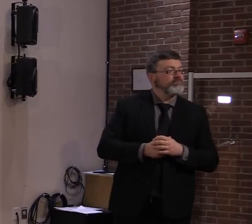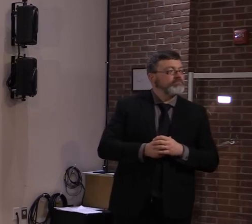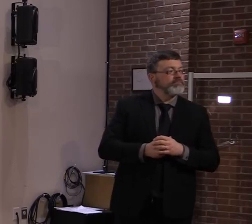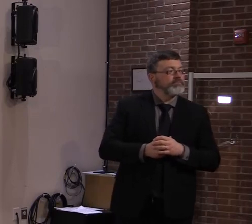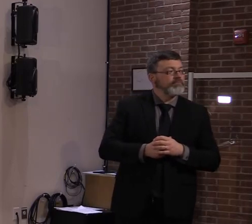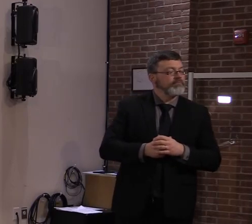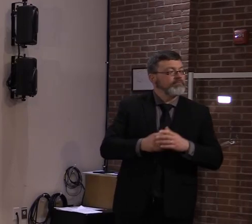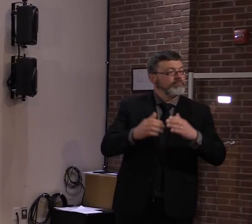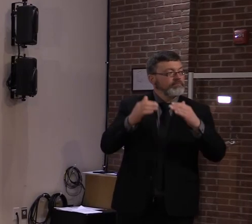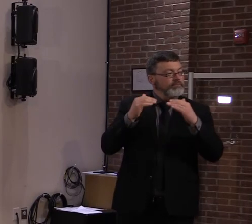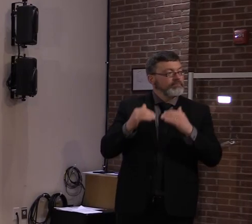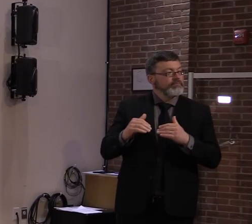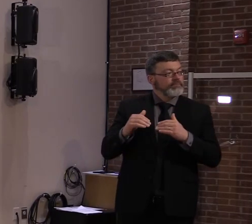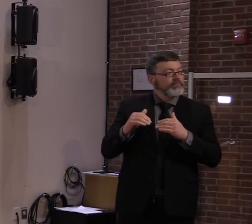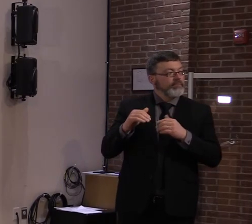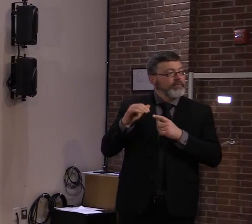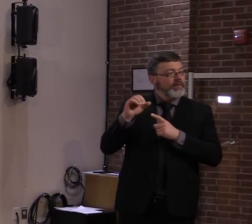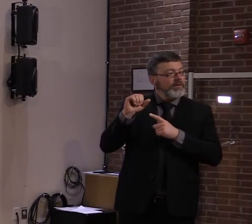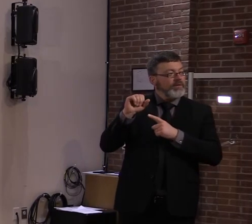McMillan, Shelburne News.